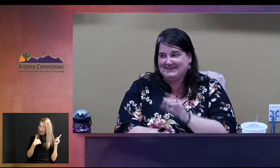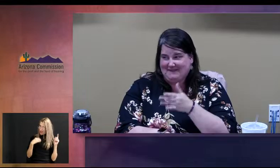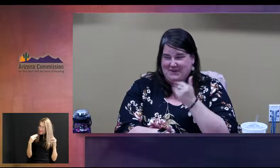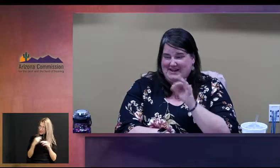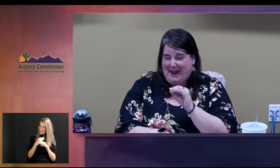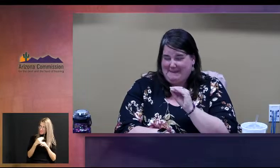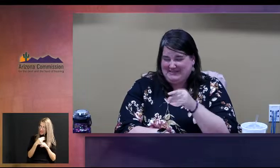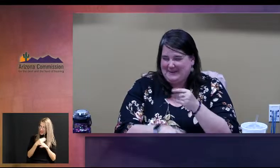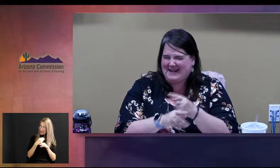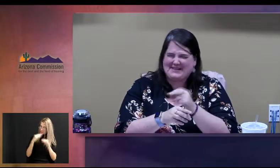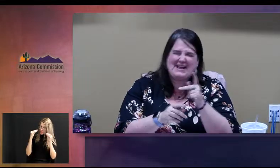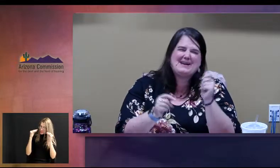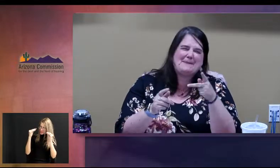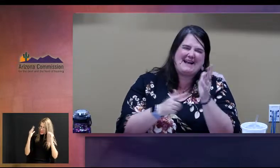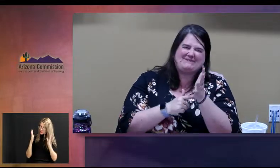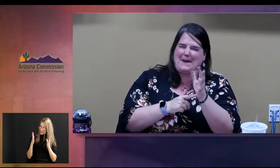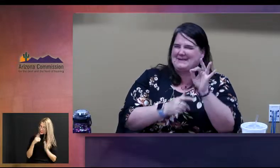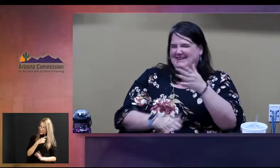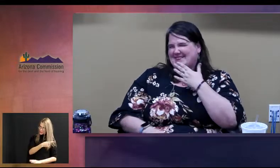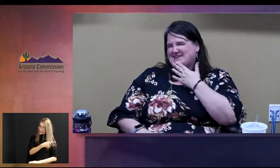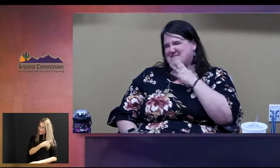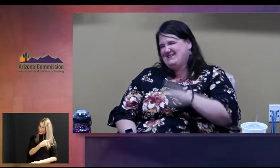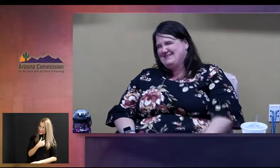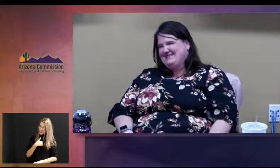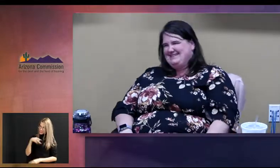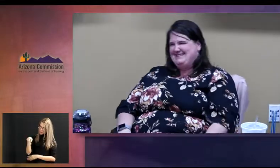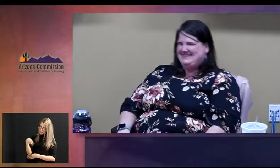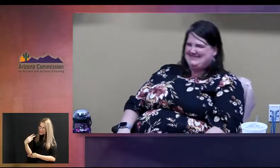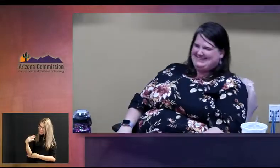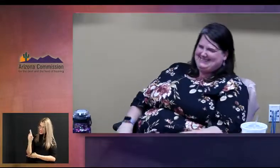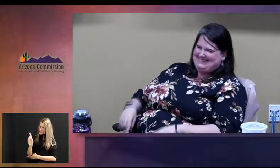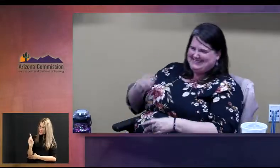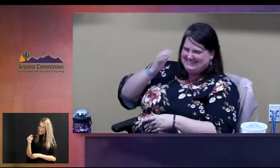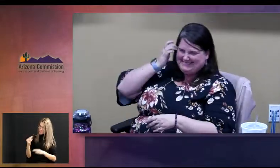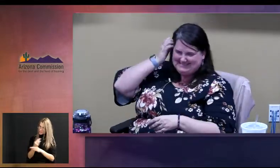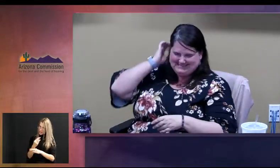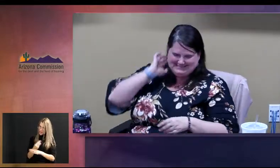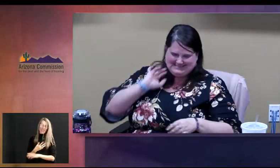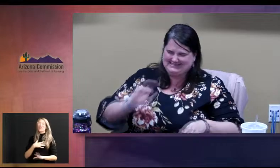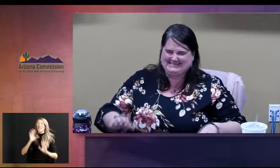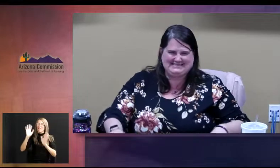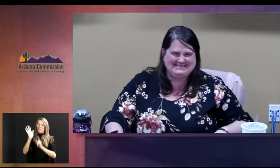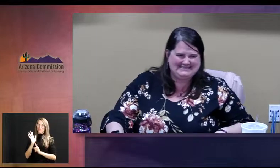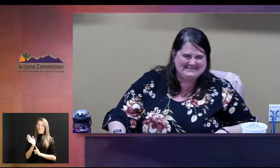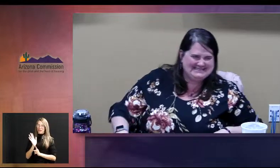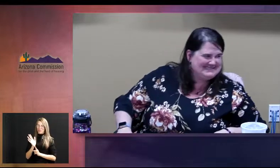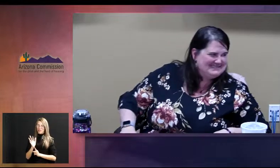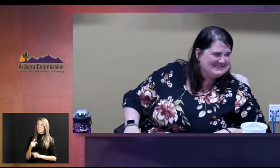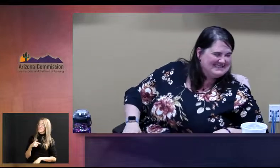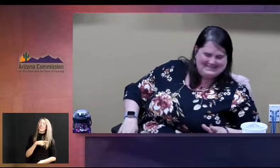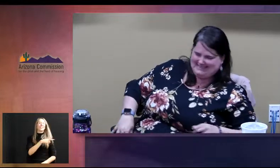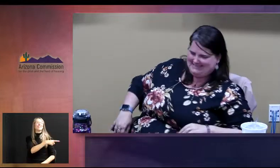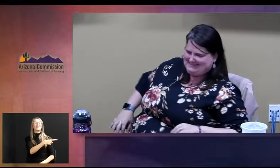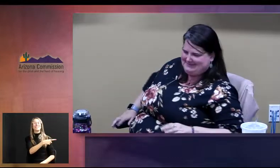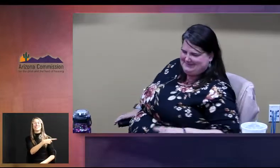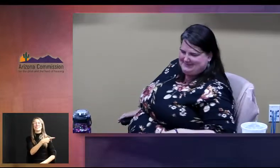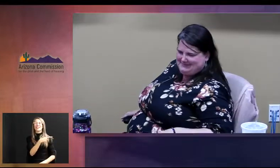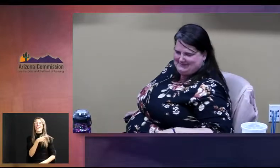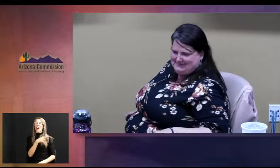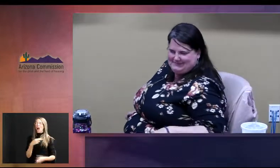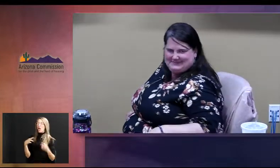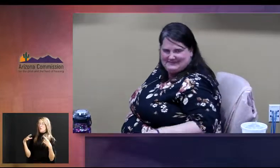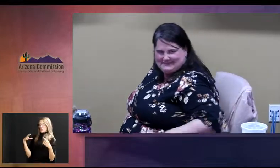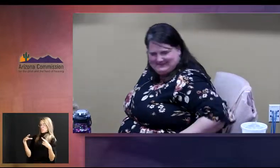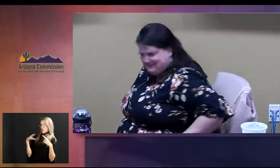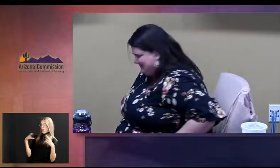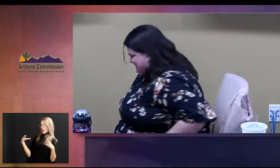has a PhD in math. I'm Just need 5 minutes. Thank you. I retired in 2003, so sorry, I'm not doing any